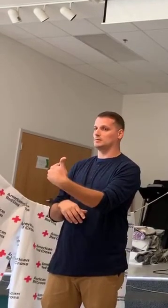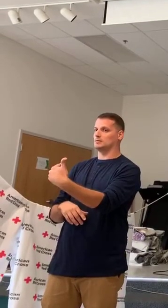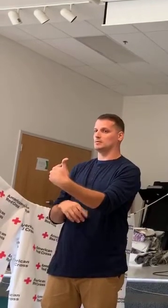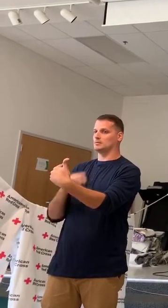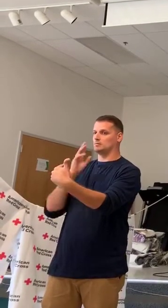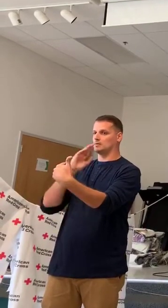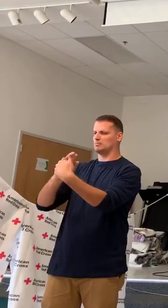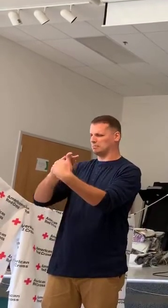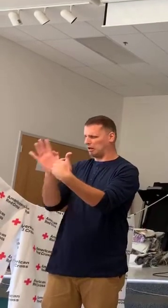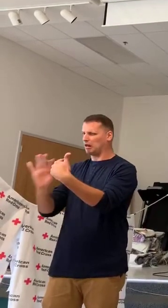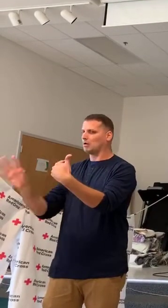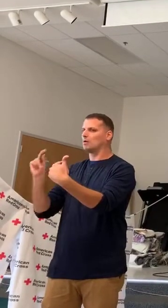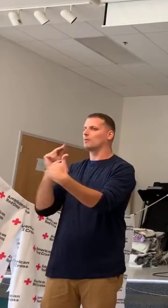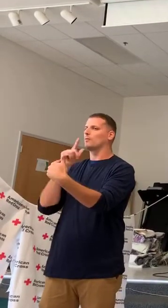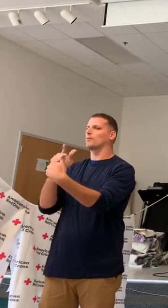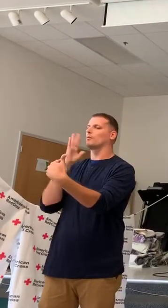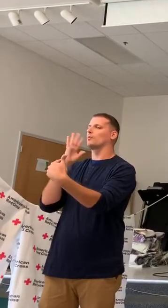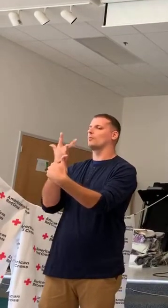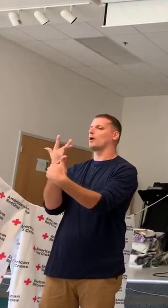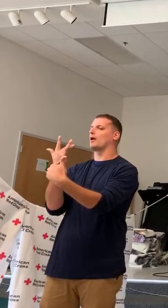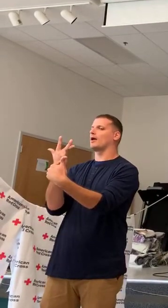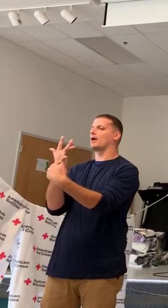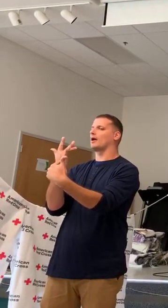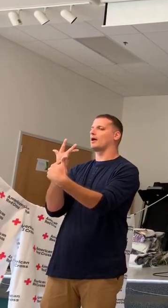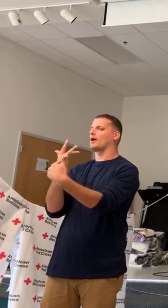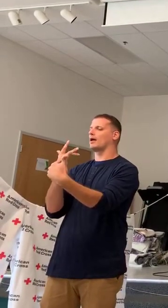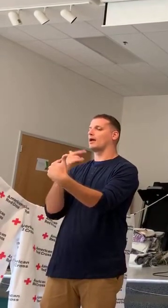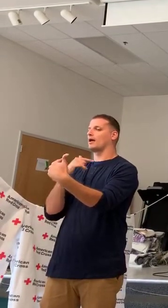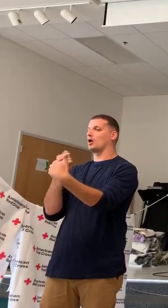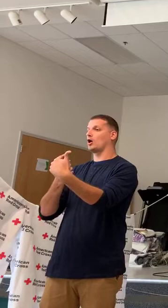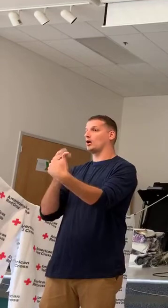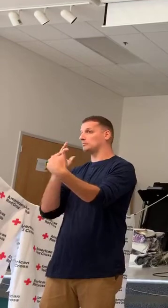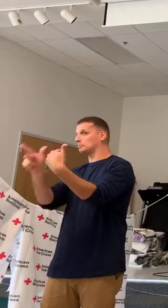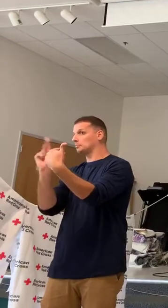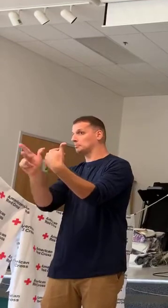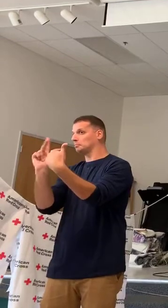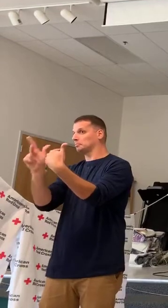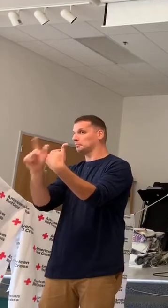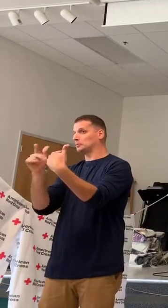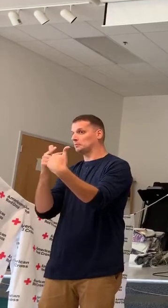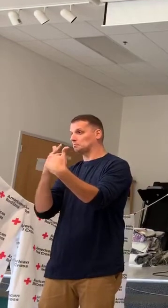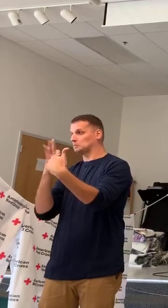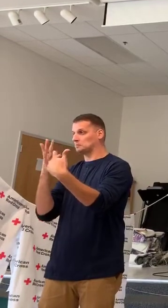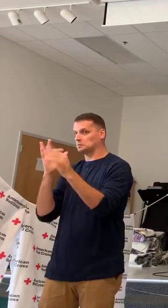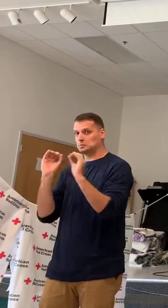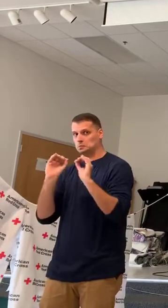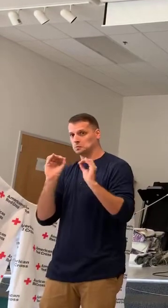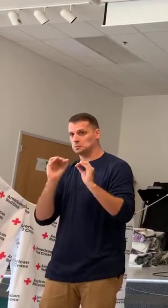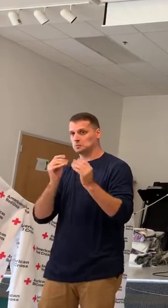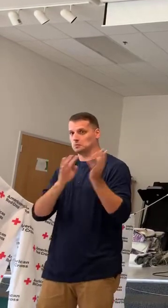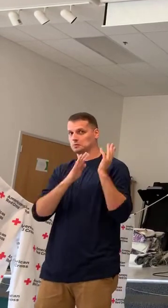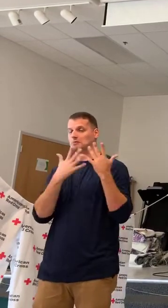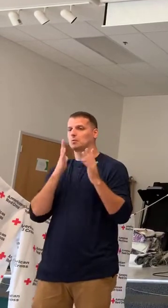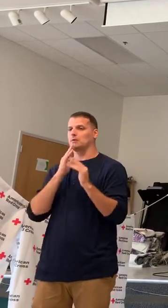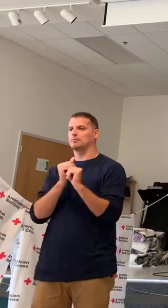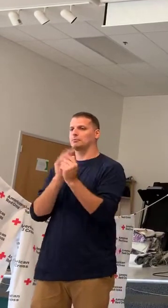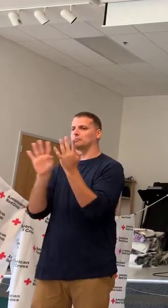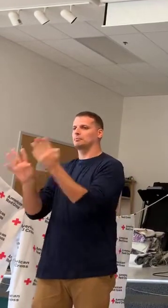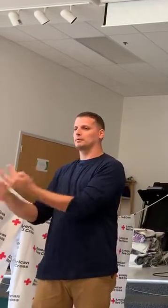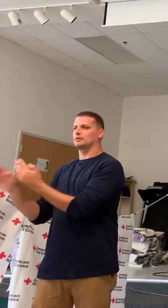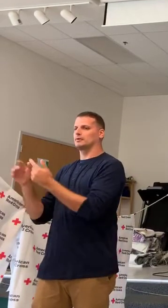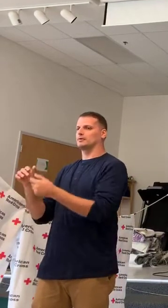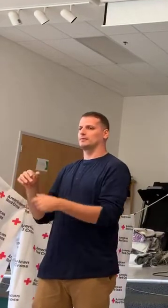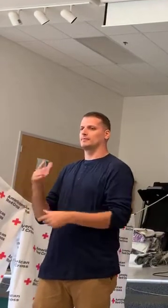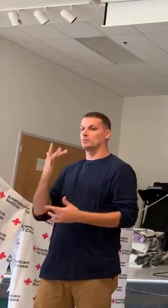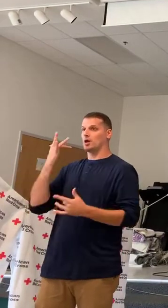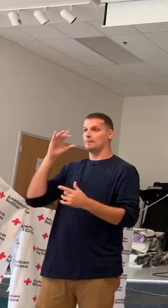people can see them. Because when it is smoky, they want to be visible. So that's why they have the lights on all the time.